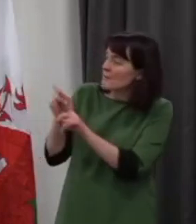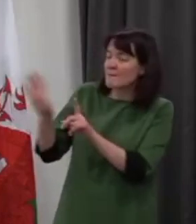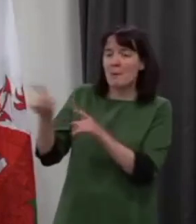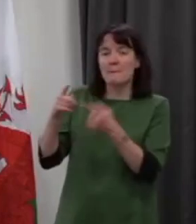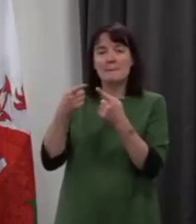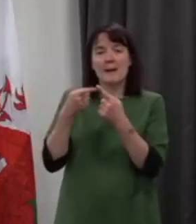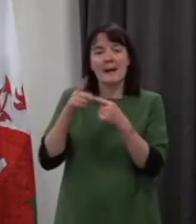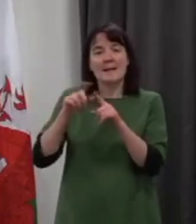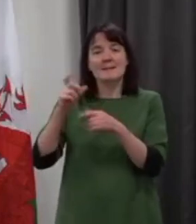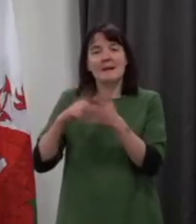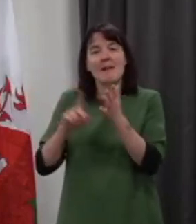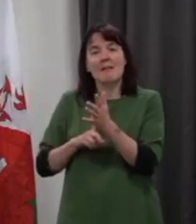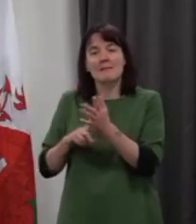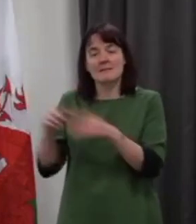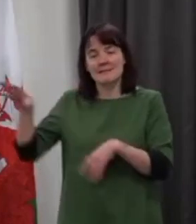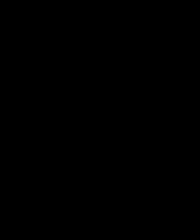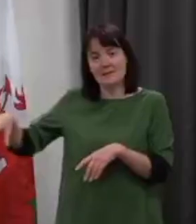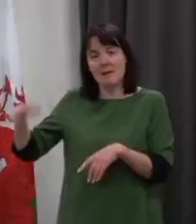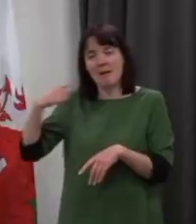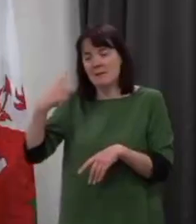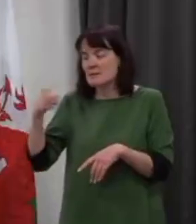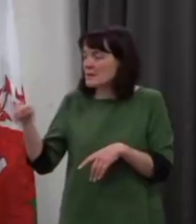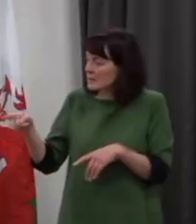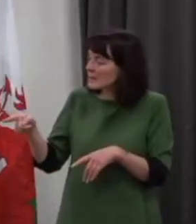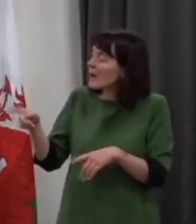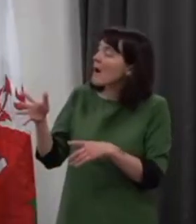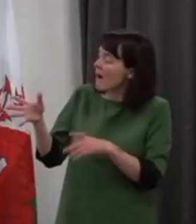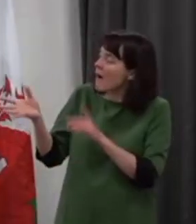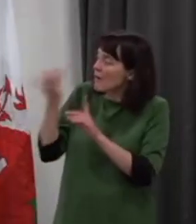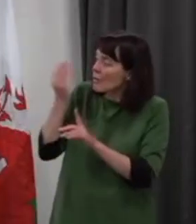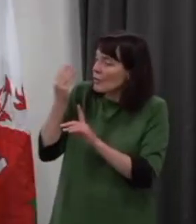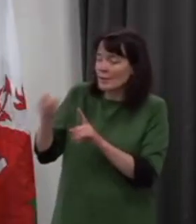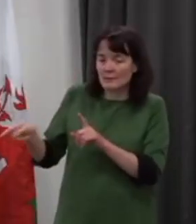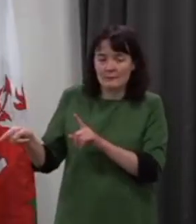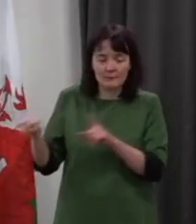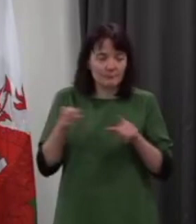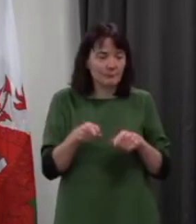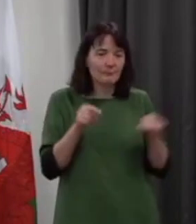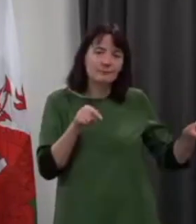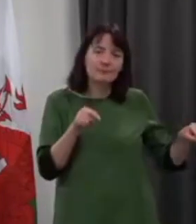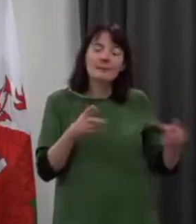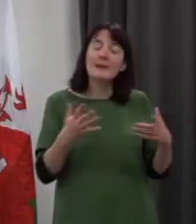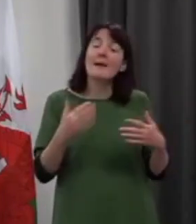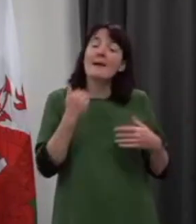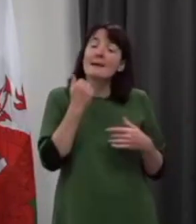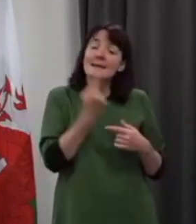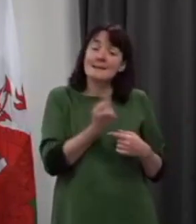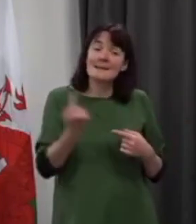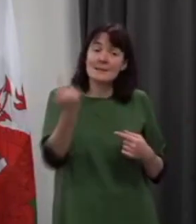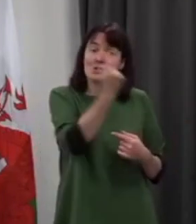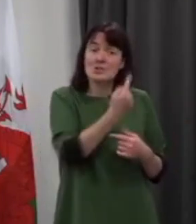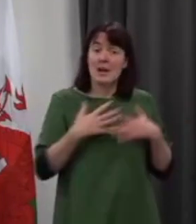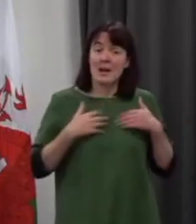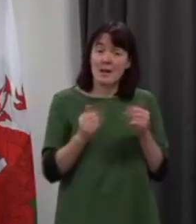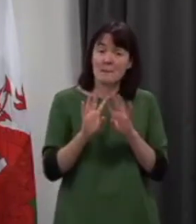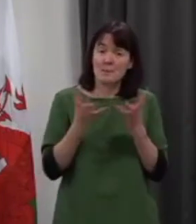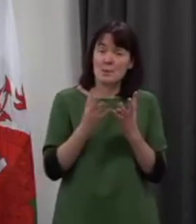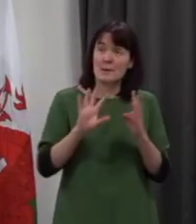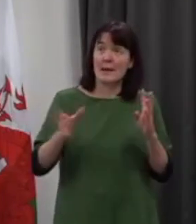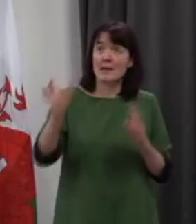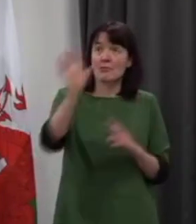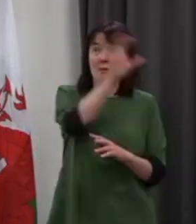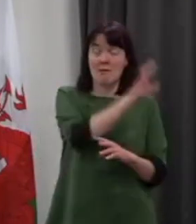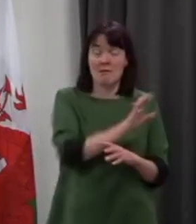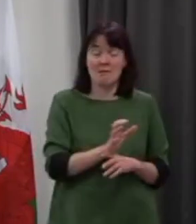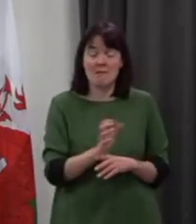move quickly to turn those facilities around. But every health board area, working together with their local partners, is look at the